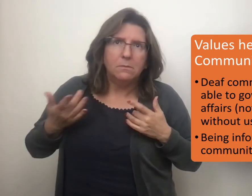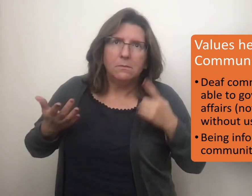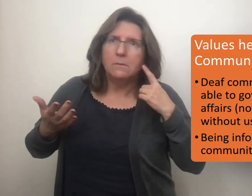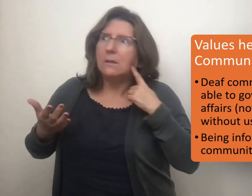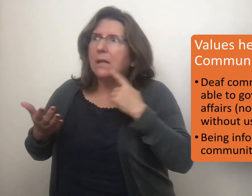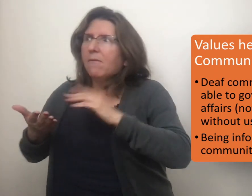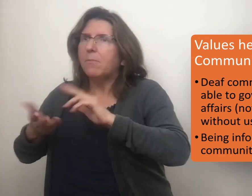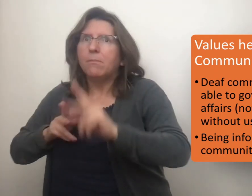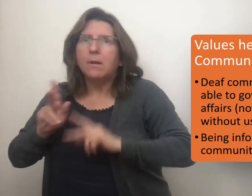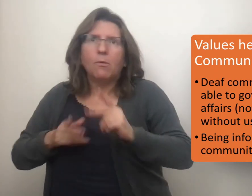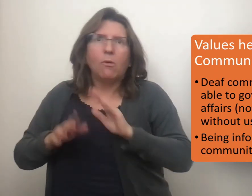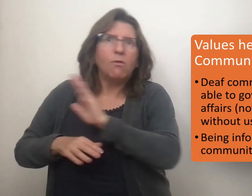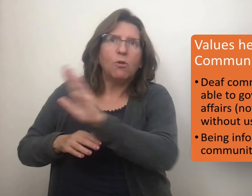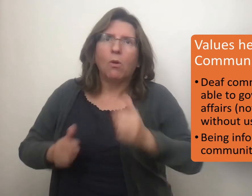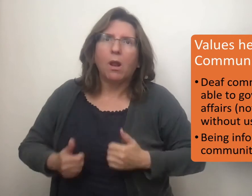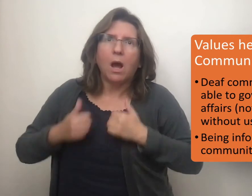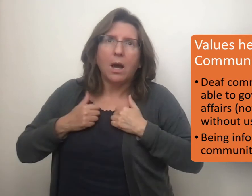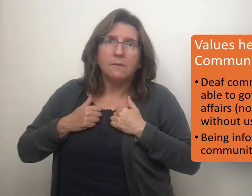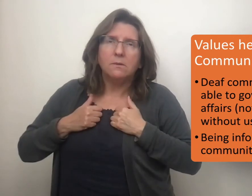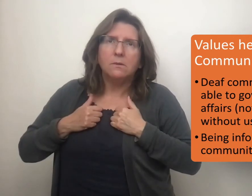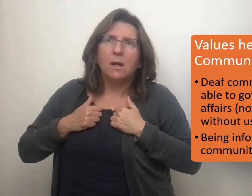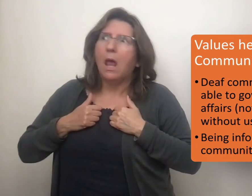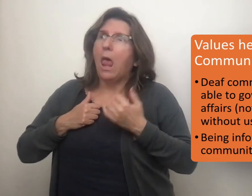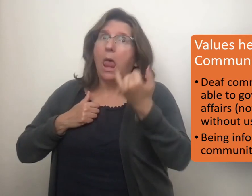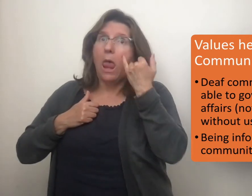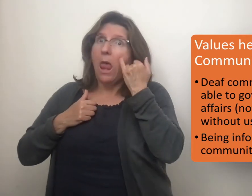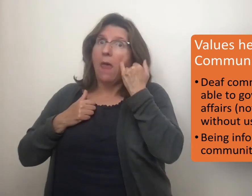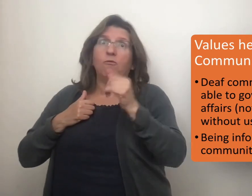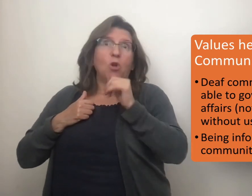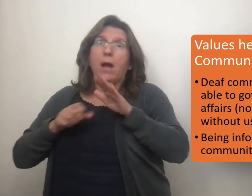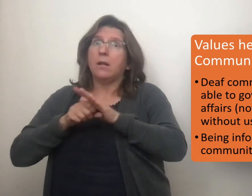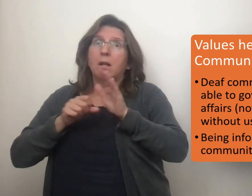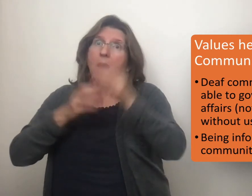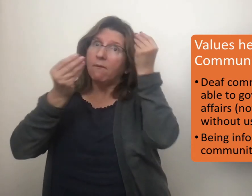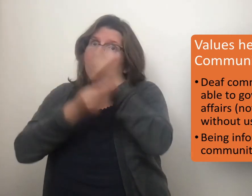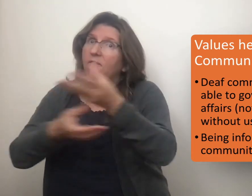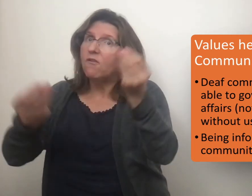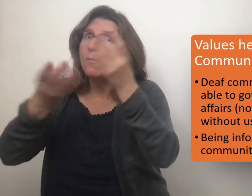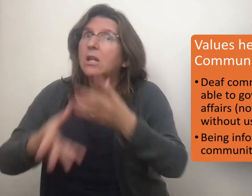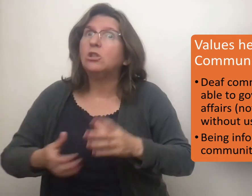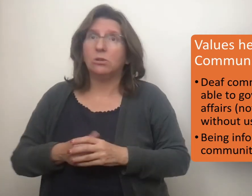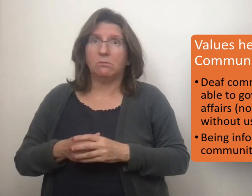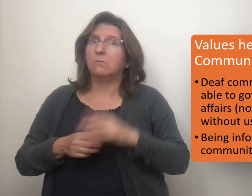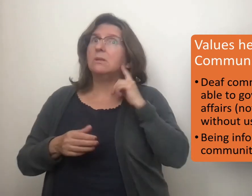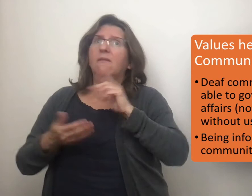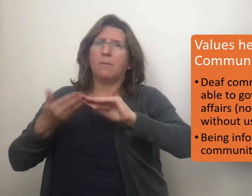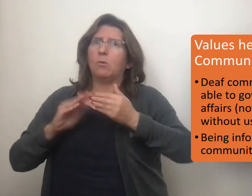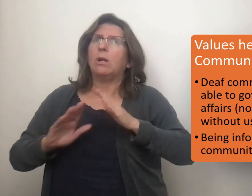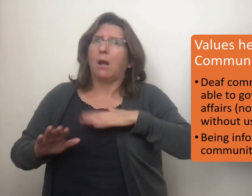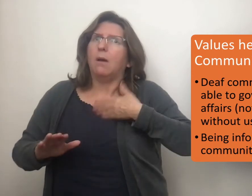Sharing information is important, is valued. If they don't know what's going on in the community or who's doing